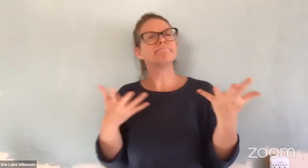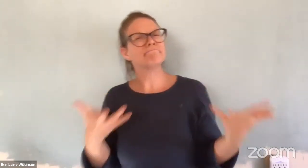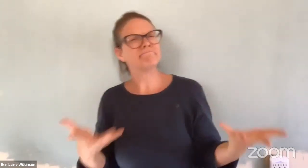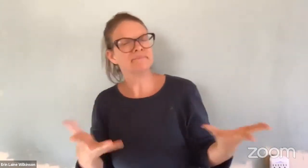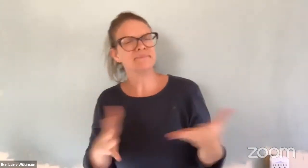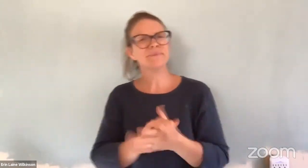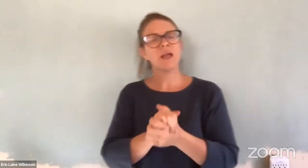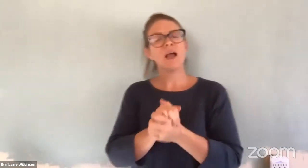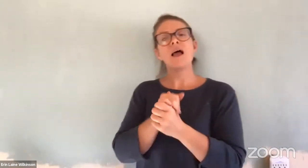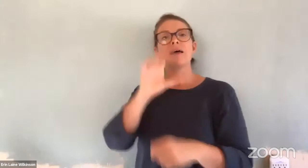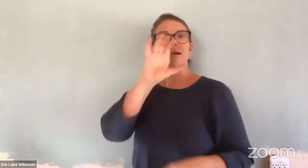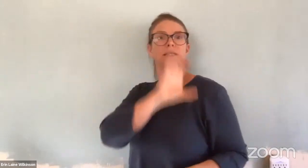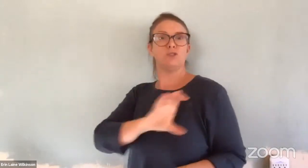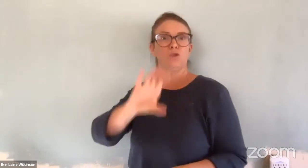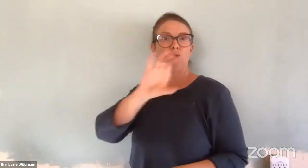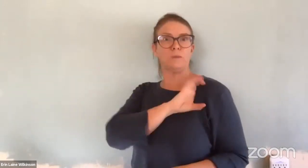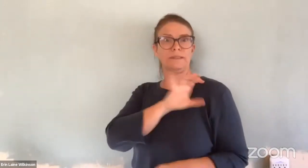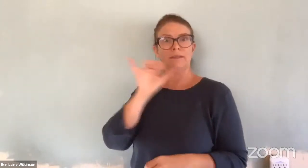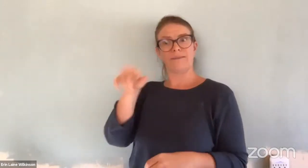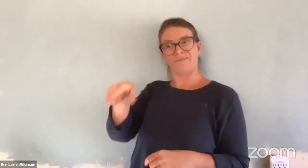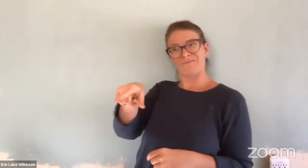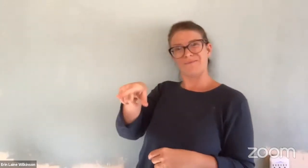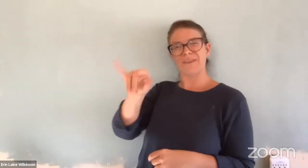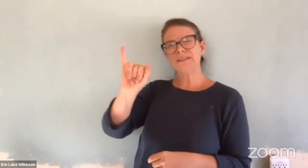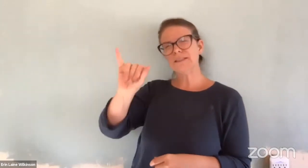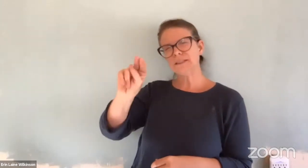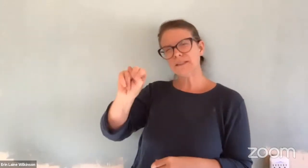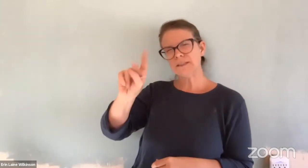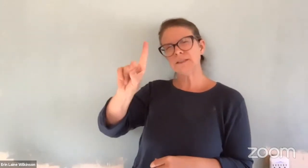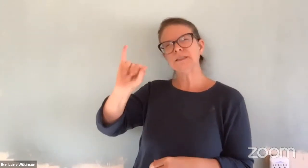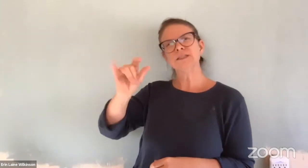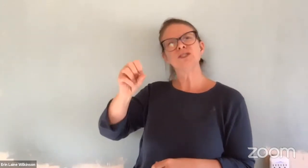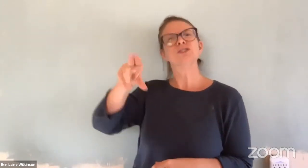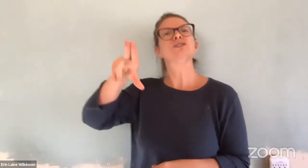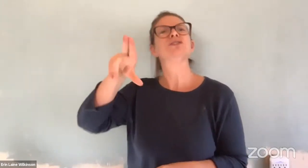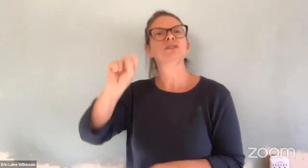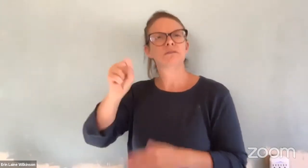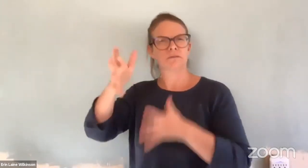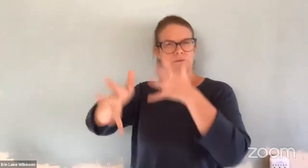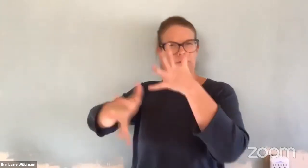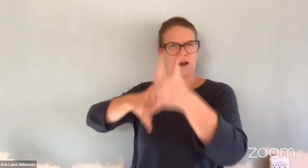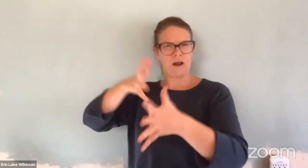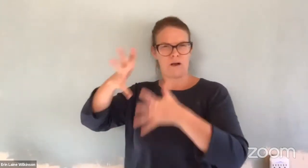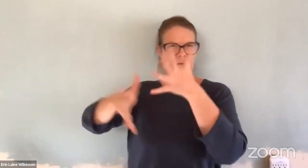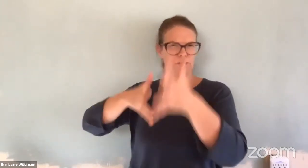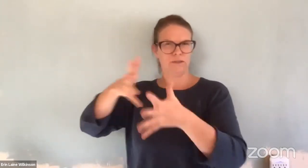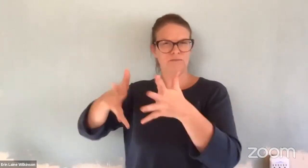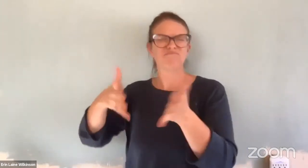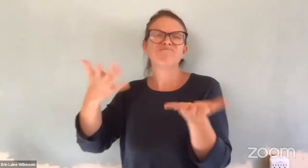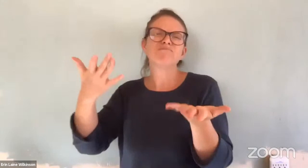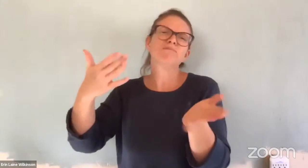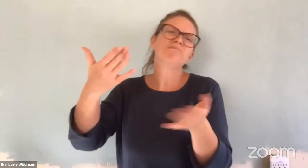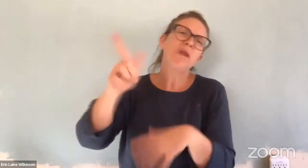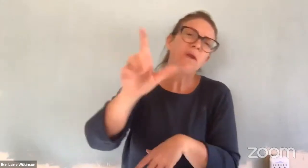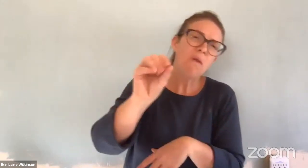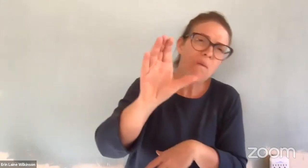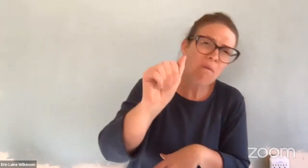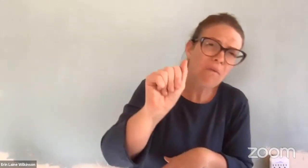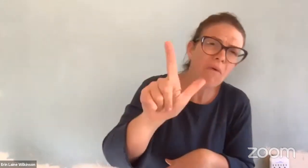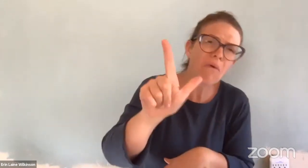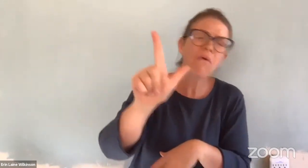This documentation that I just talked about shows that the characteristics of these Indigenous sign